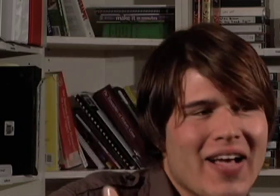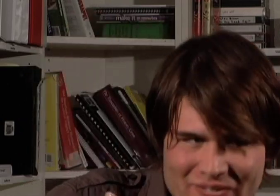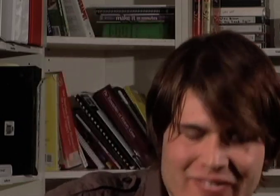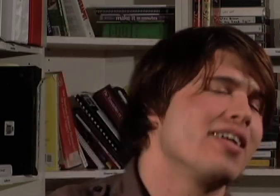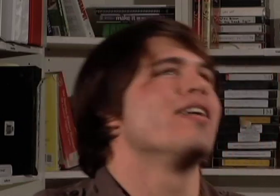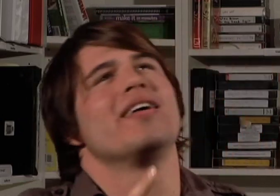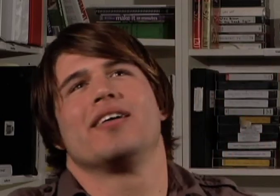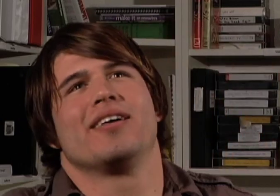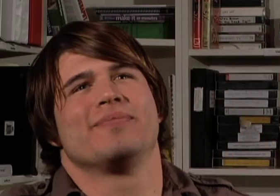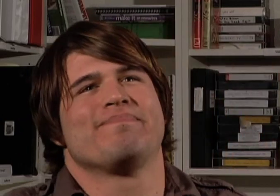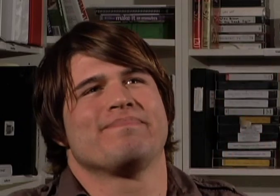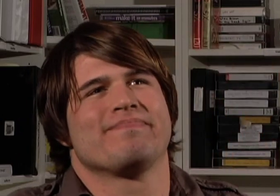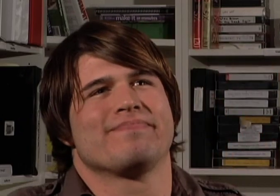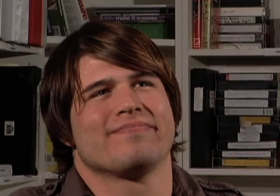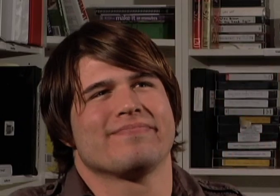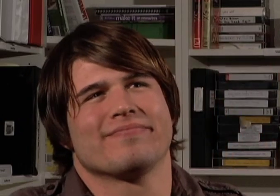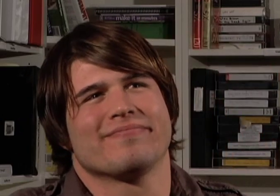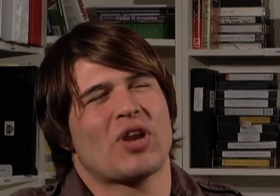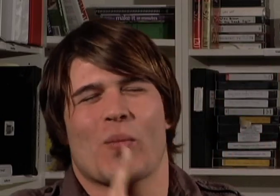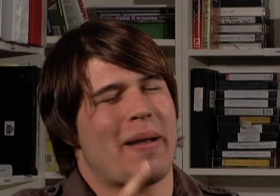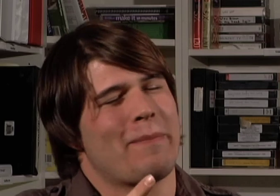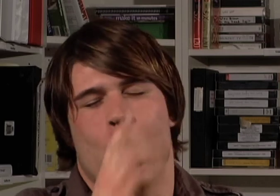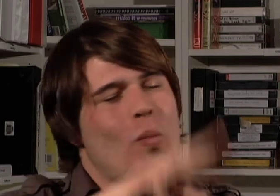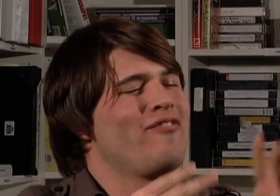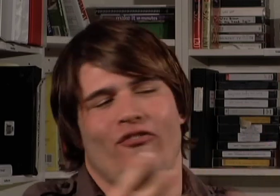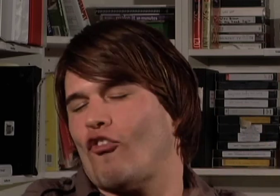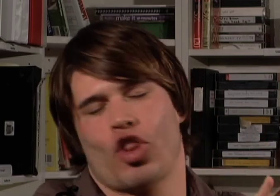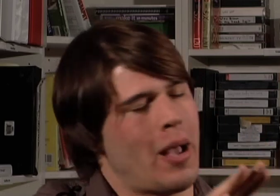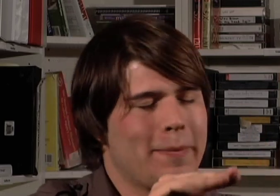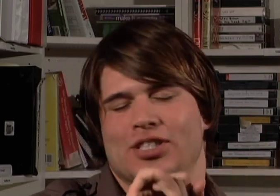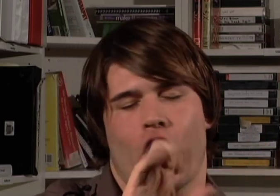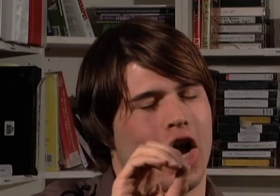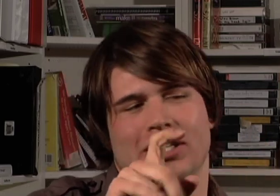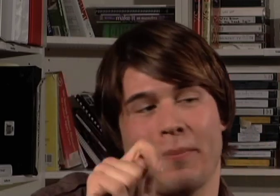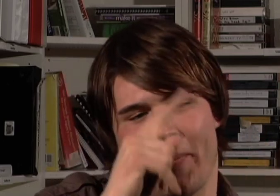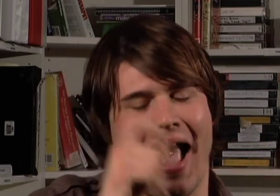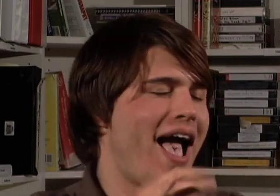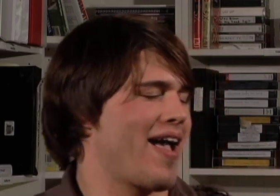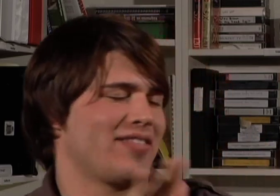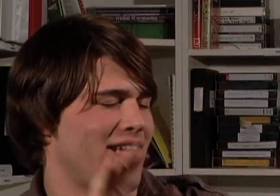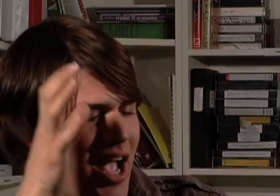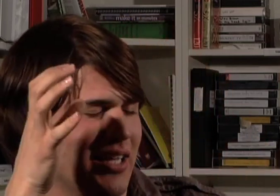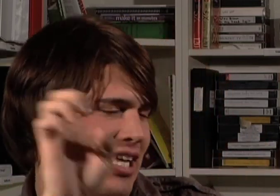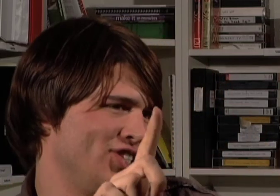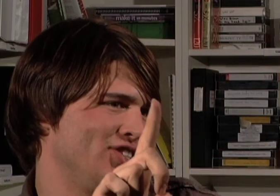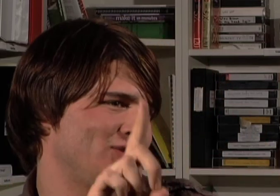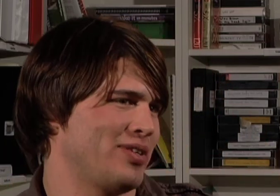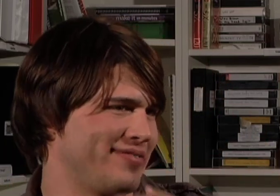sign language and stuff. I mean, the world is full of misconceptions just because there's a lack of education. And I mean,